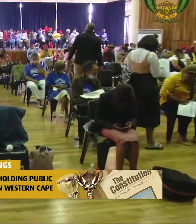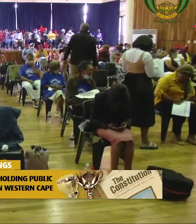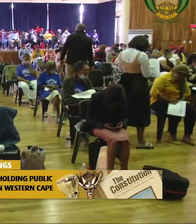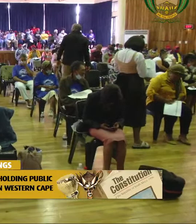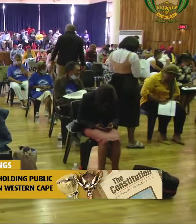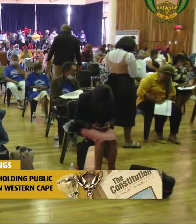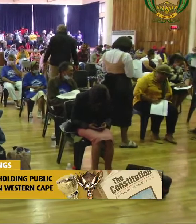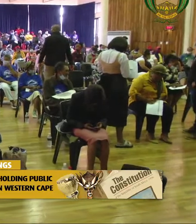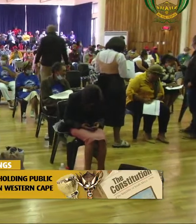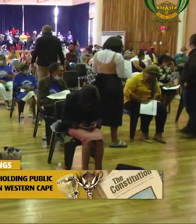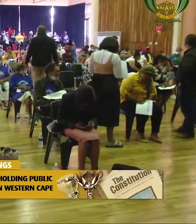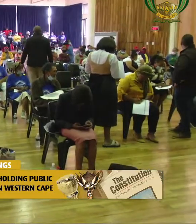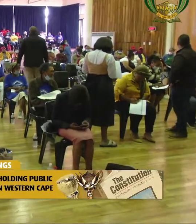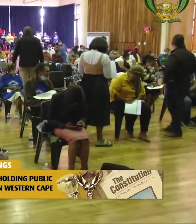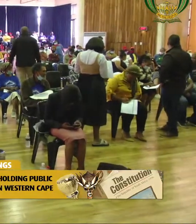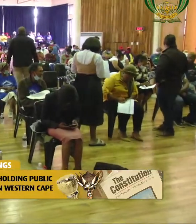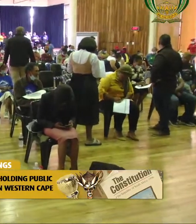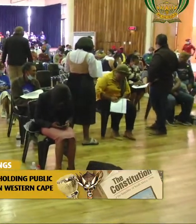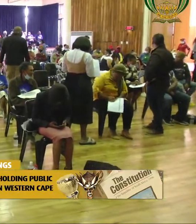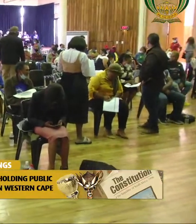We only have 4 hands.